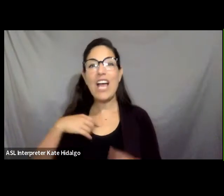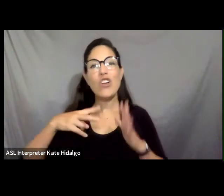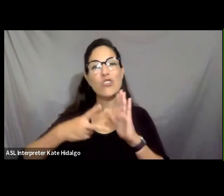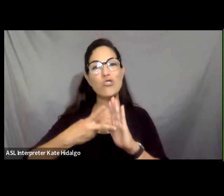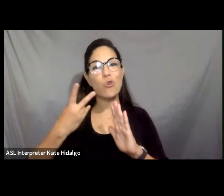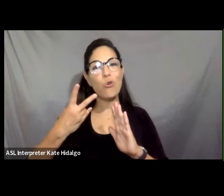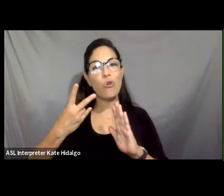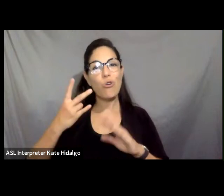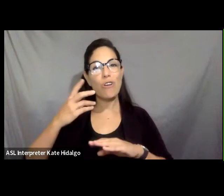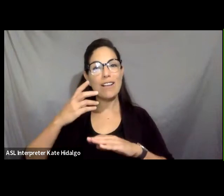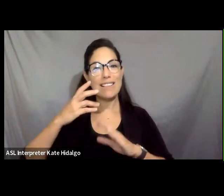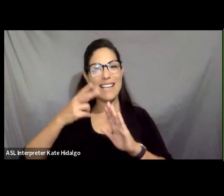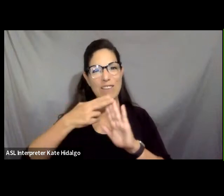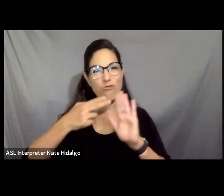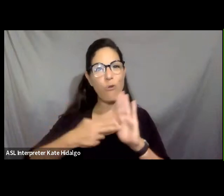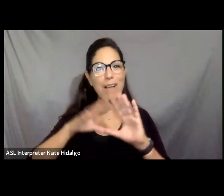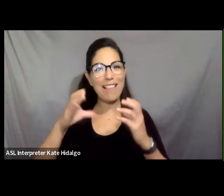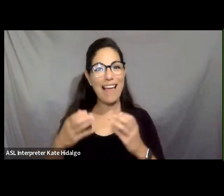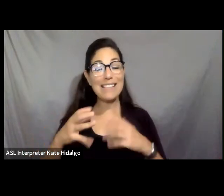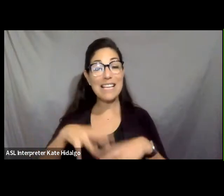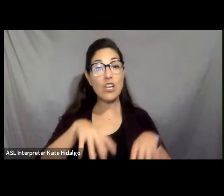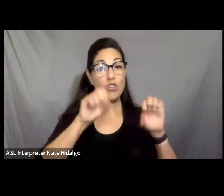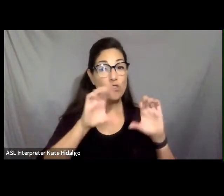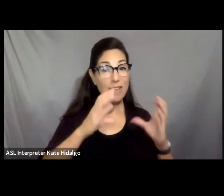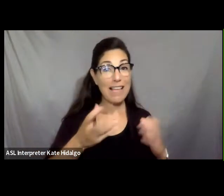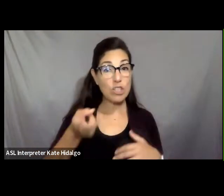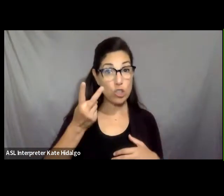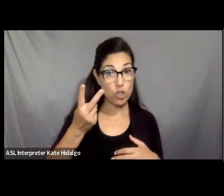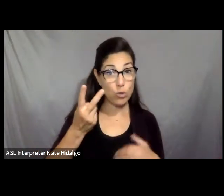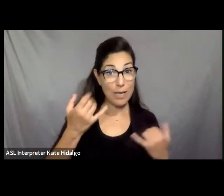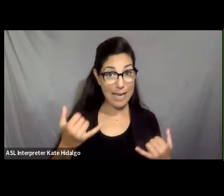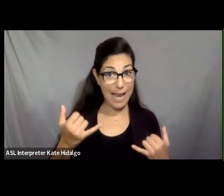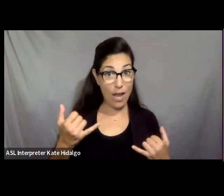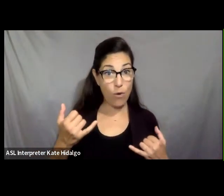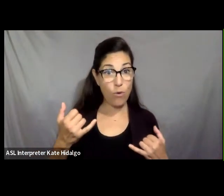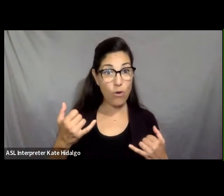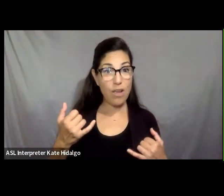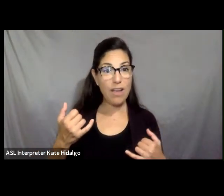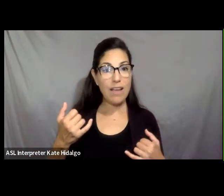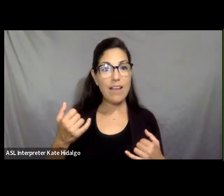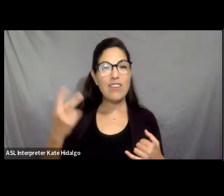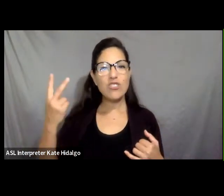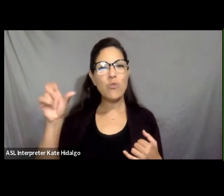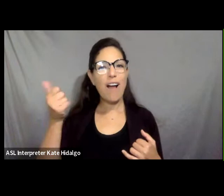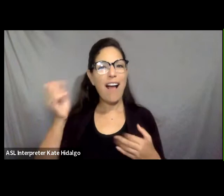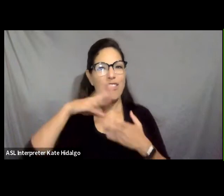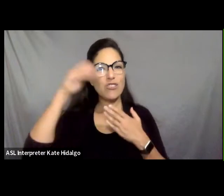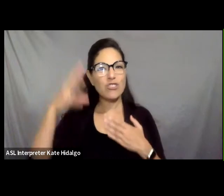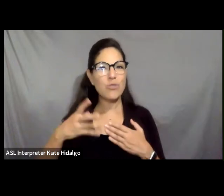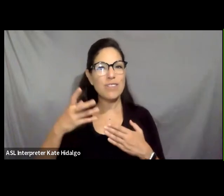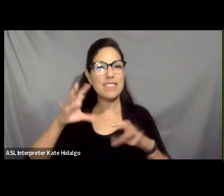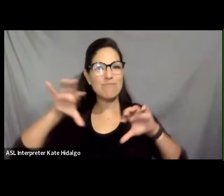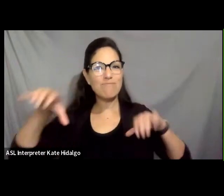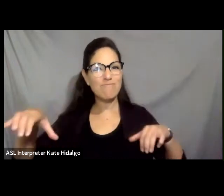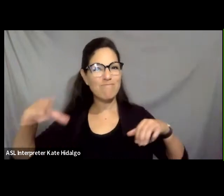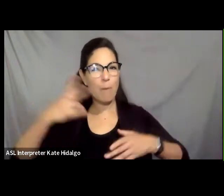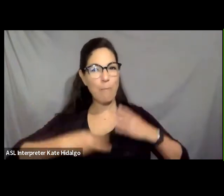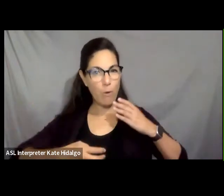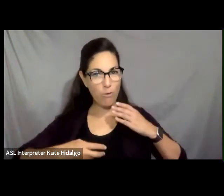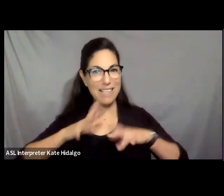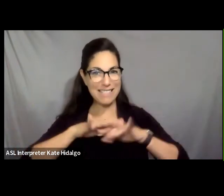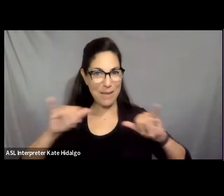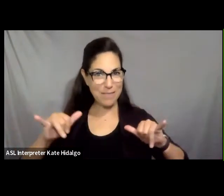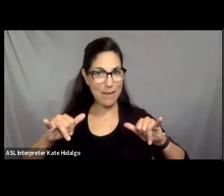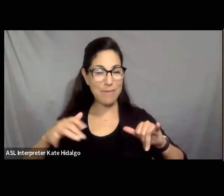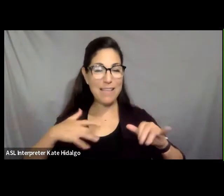class last year and who's enrolled taking 2 classes now with 2 other of our students. So really excited to